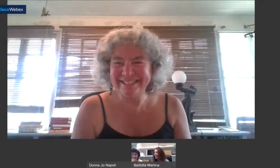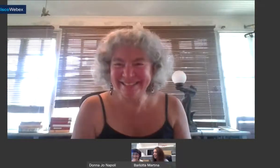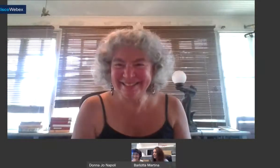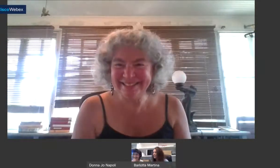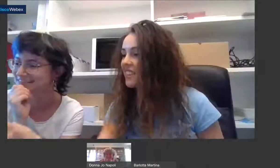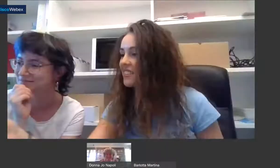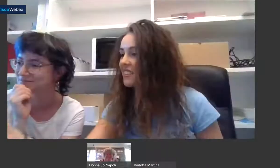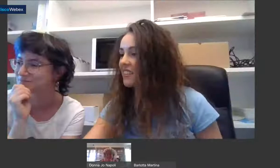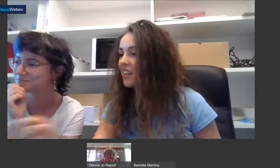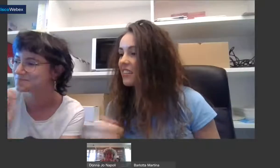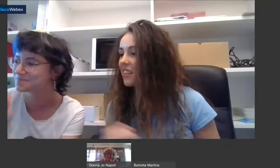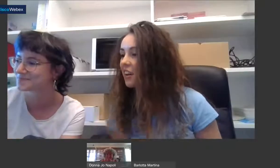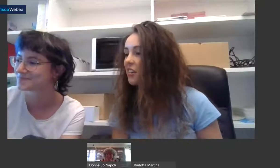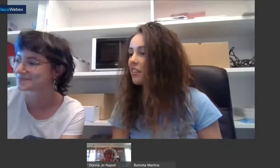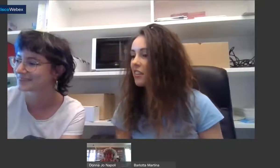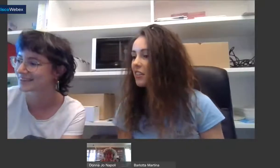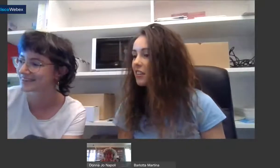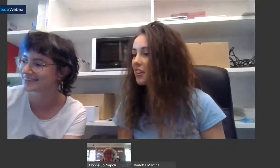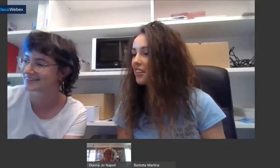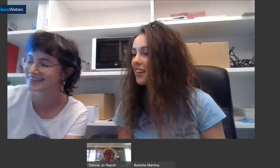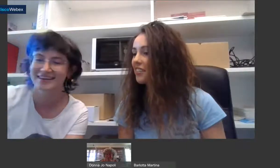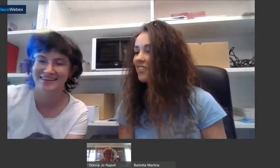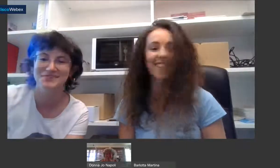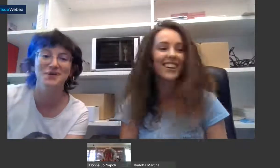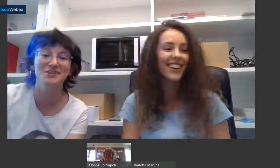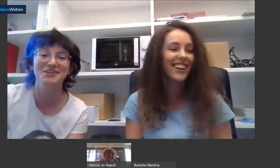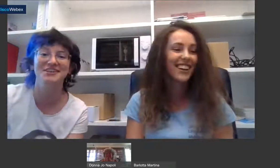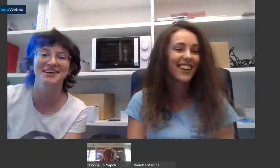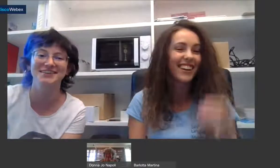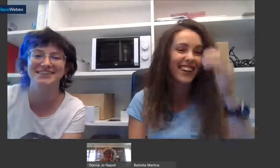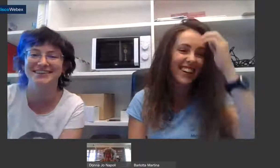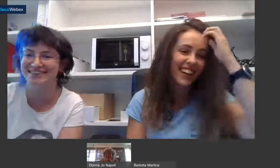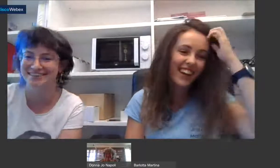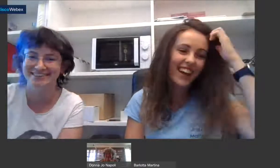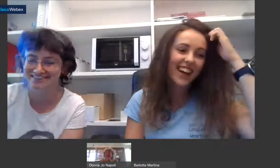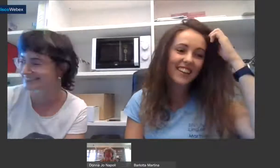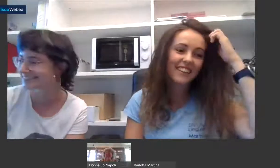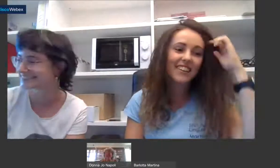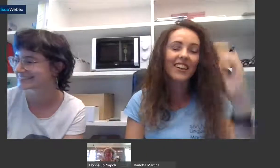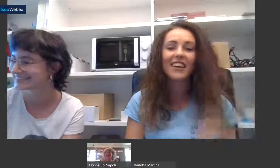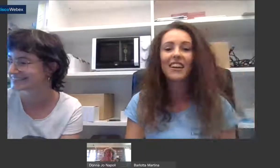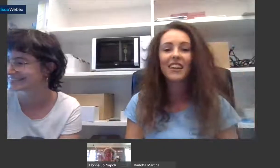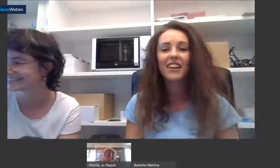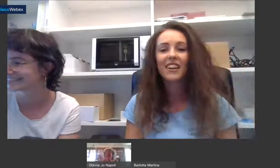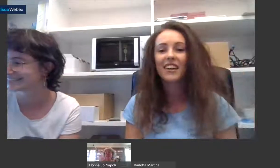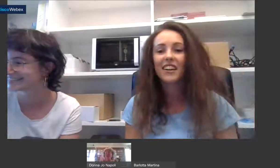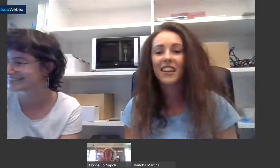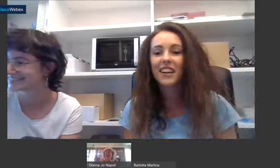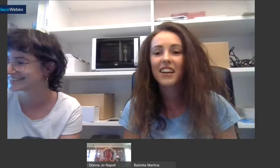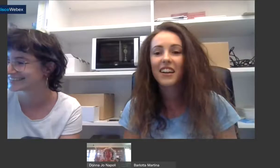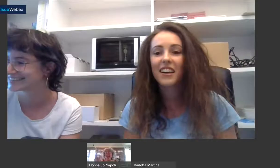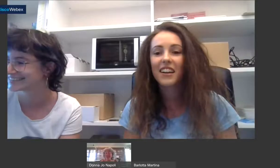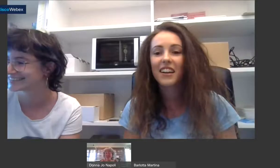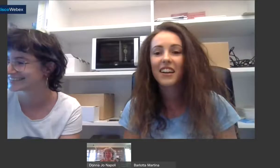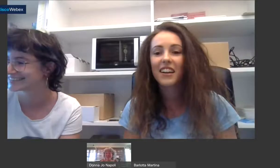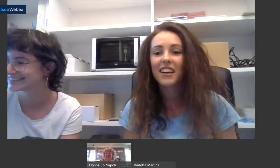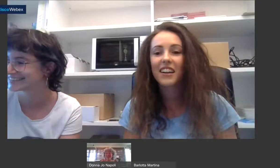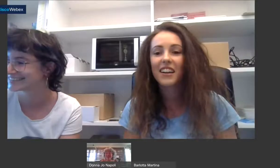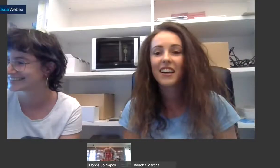And he said, thanks a lot. Great talk now. He's watching now still. And Is Julia around? yeah,